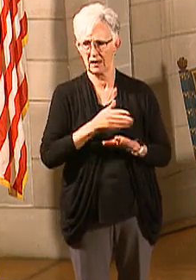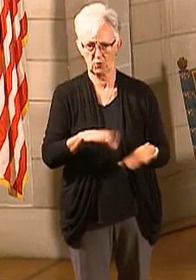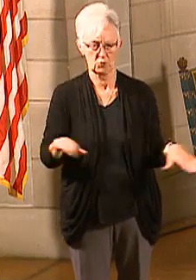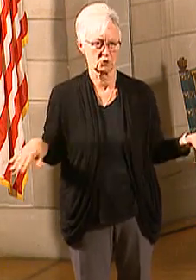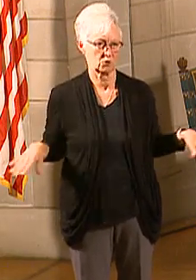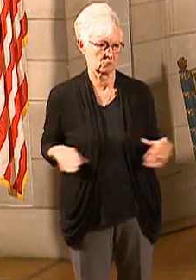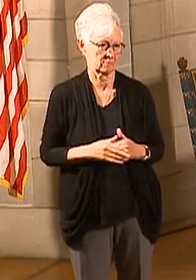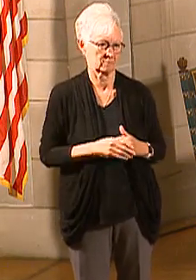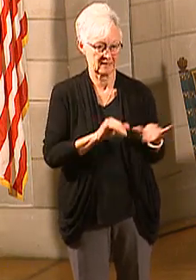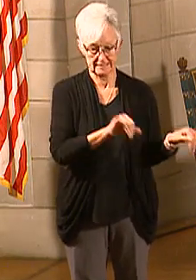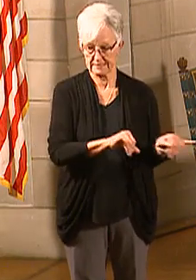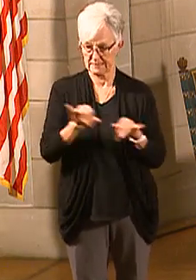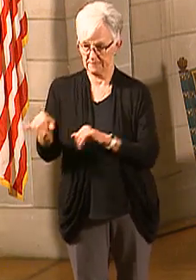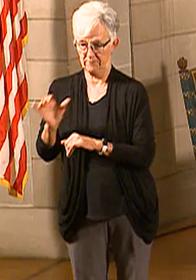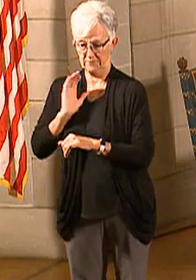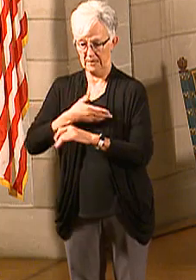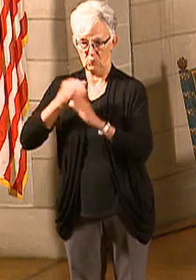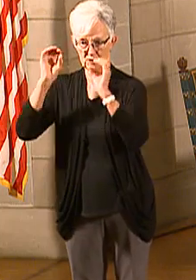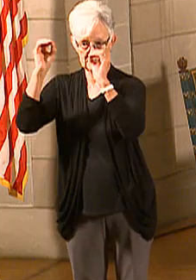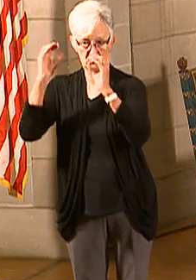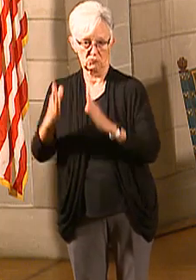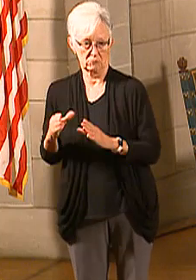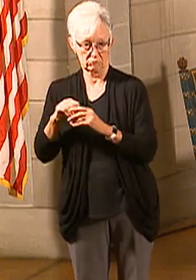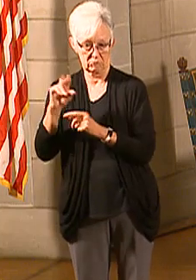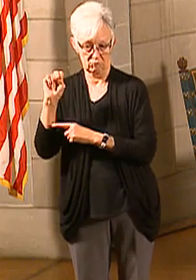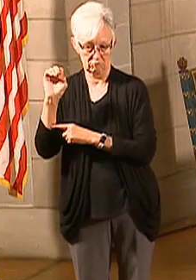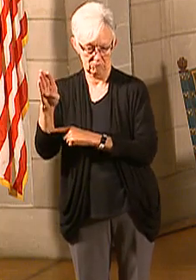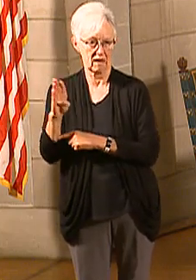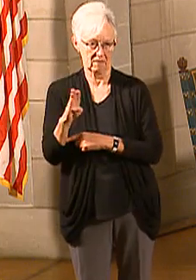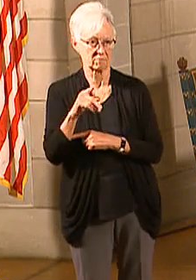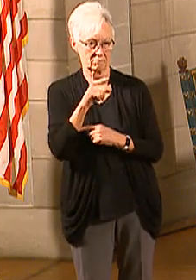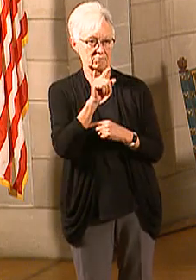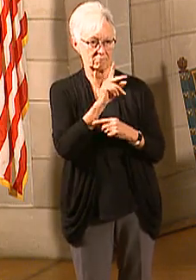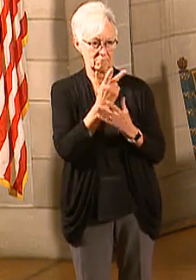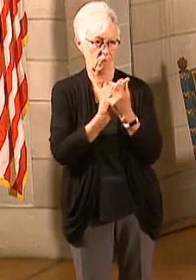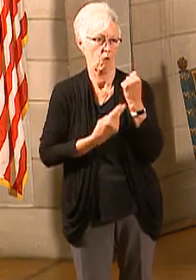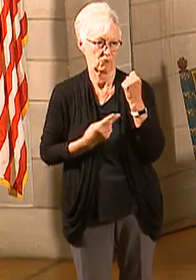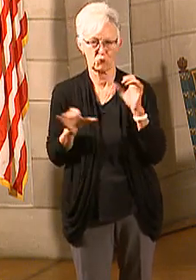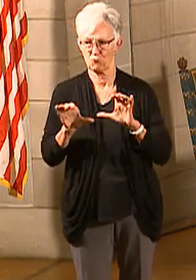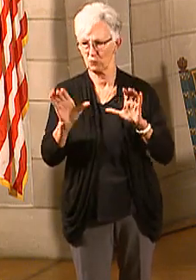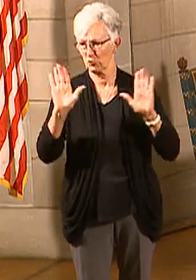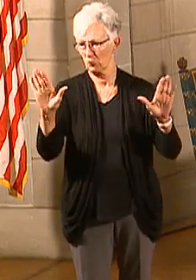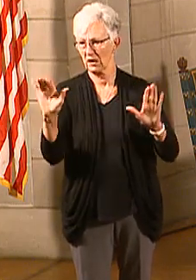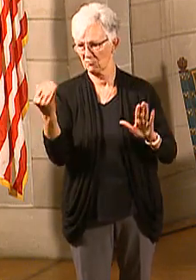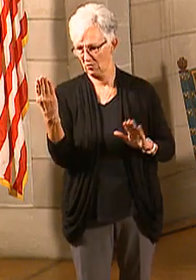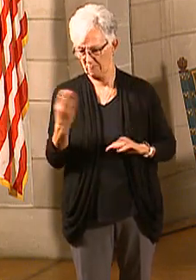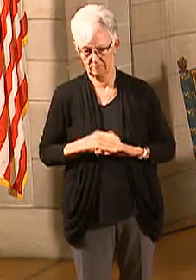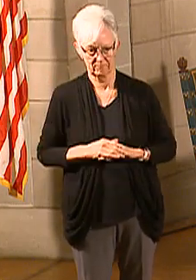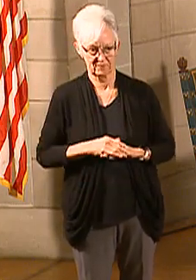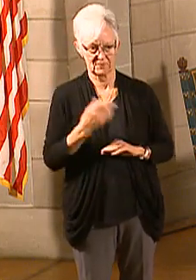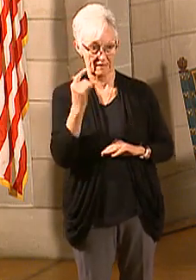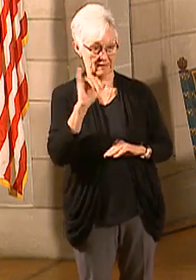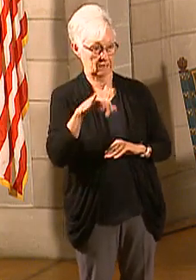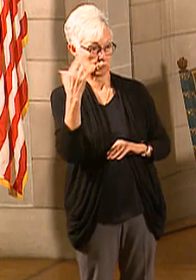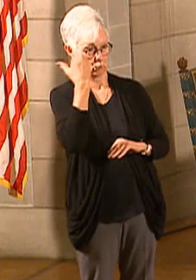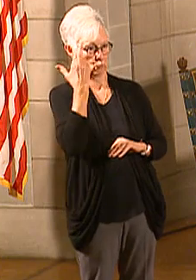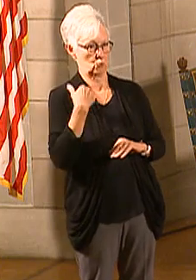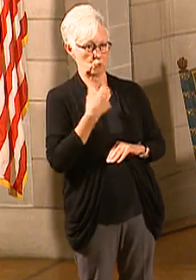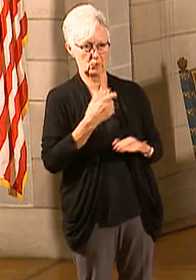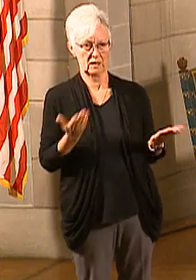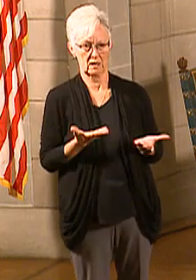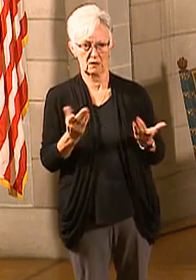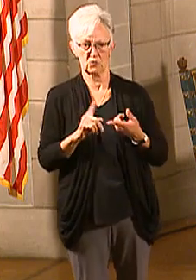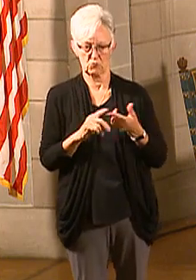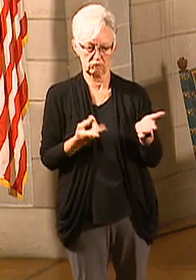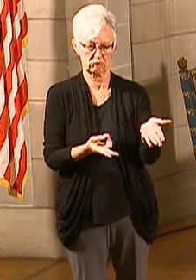wonderful work, and we can see that in the numbers. So we really appreciate work, which is one of the reasons why we are here today to sign